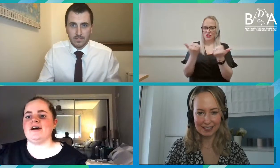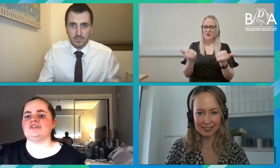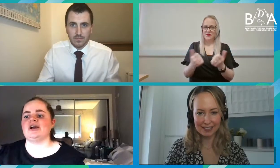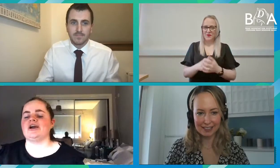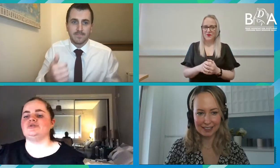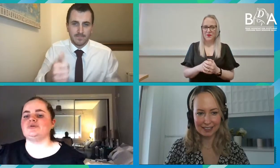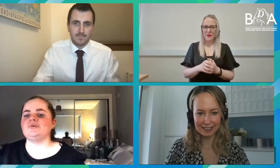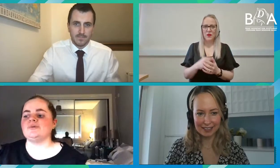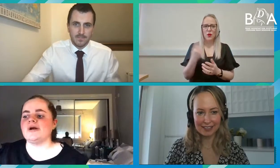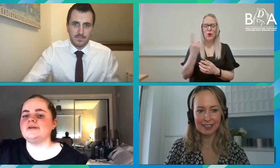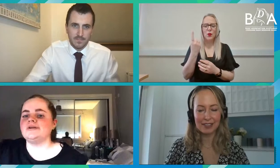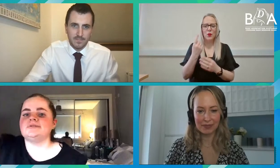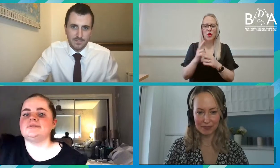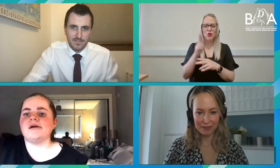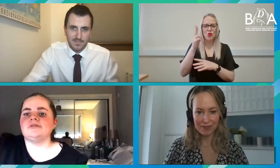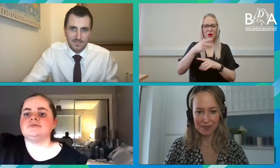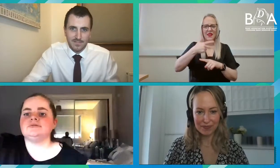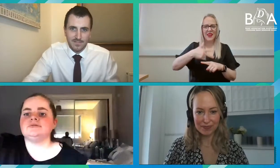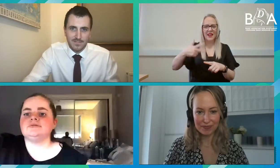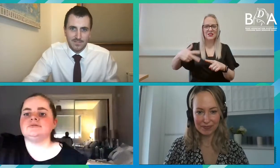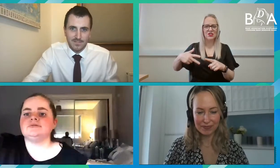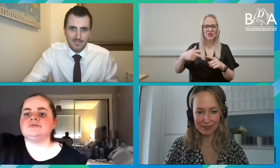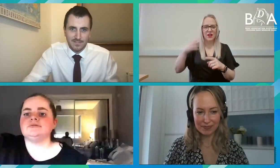with North Lanarkshire Council.